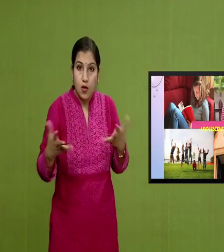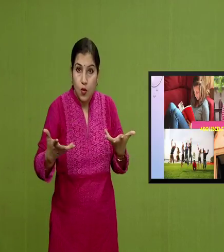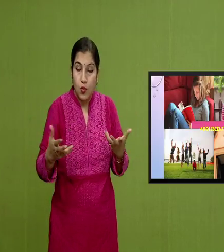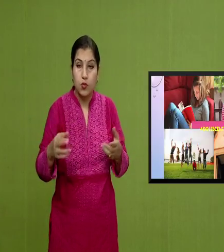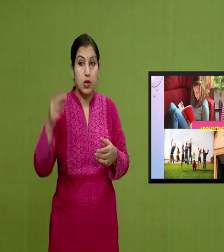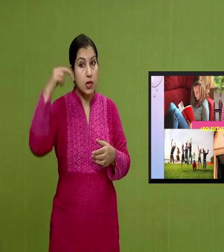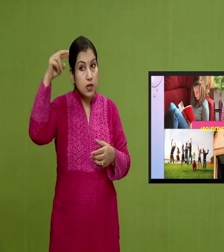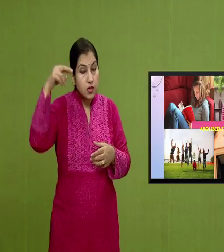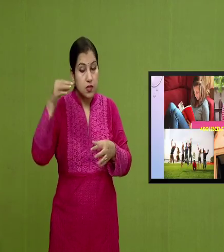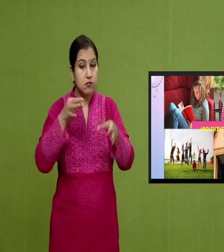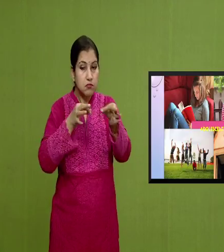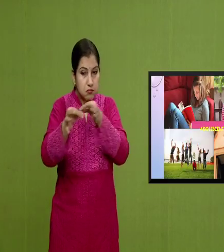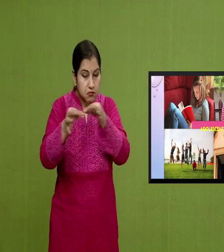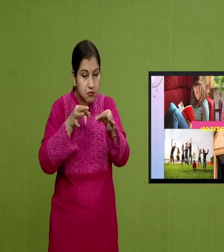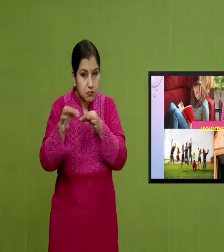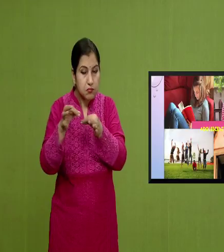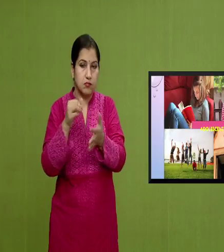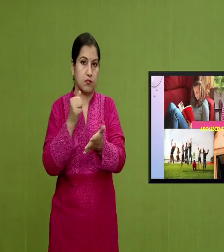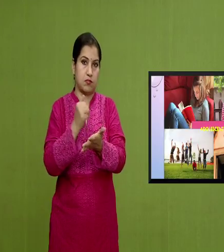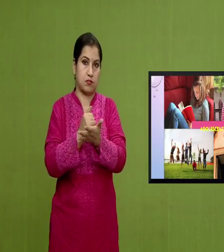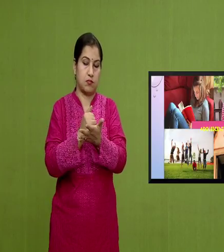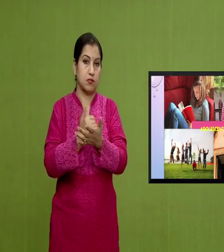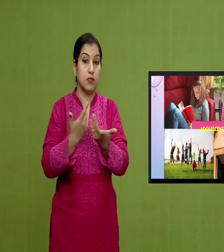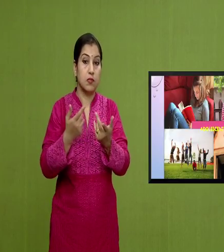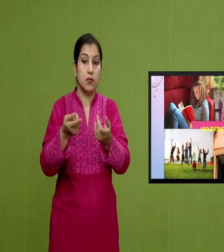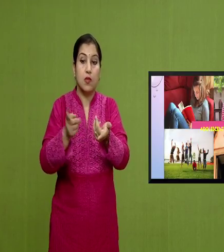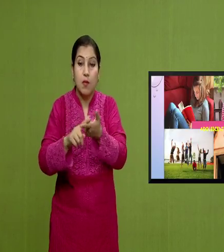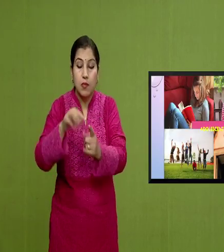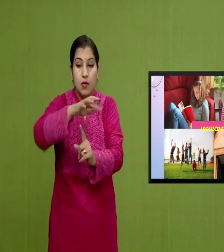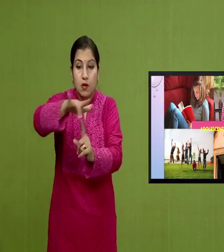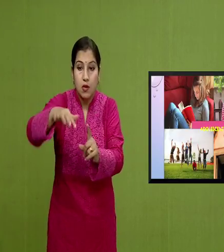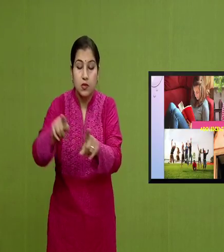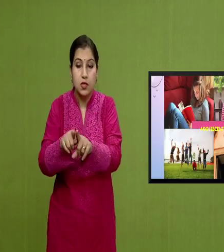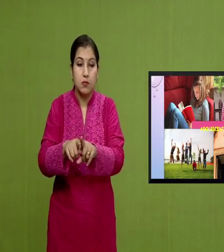reasonable flexibility according to the situation.